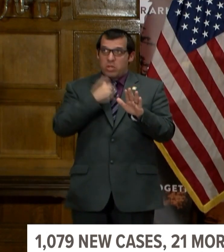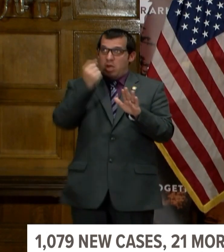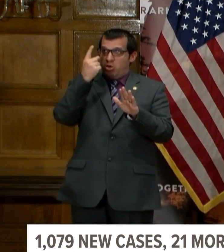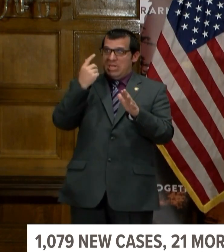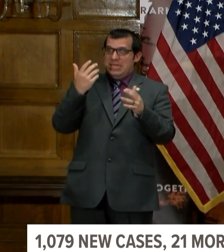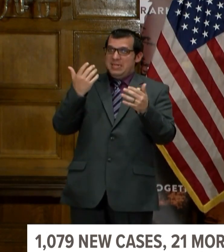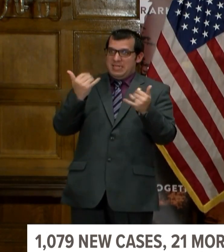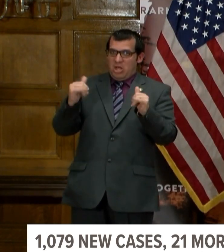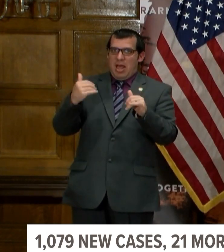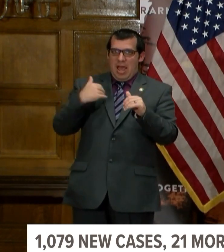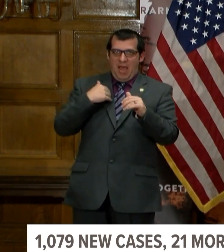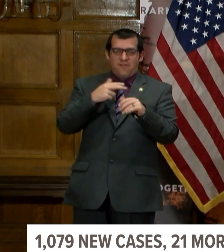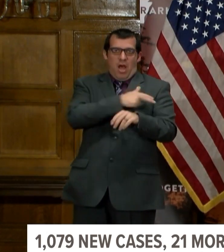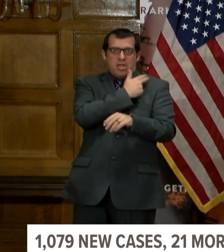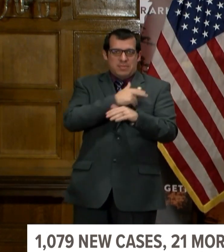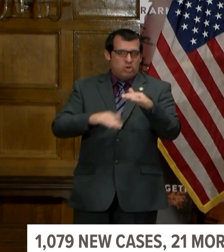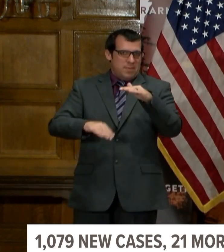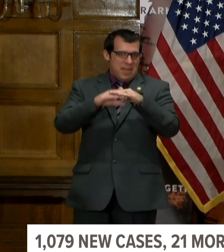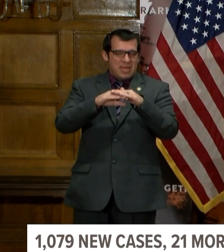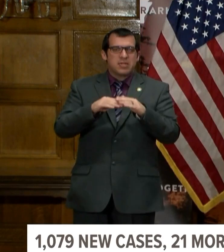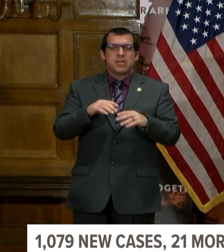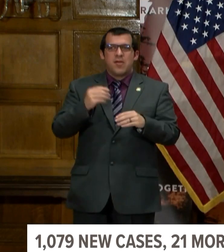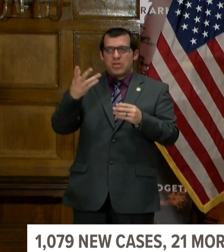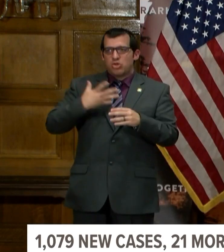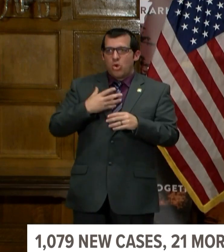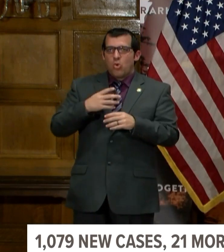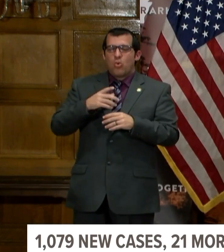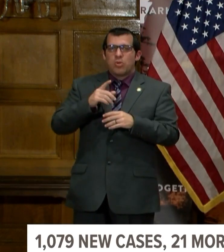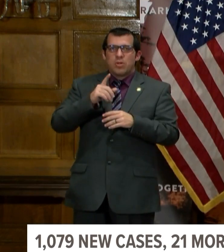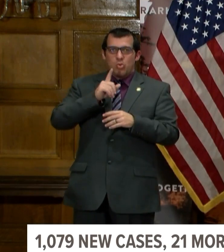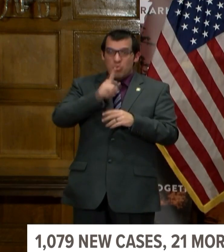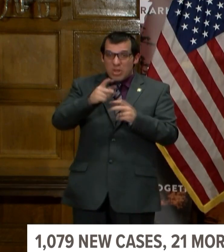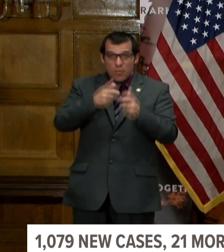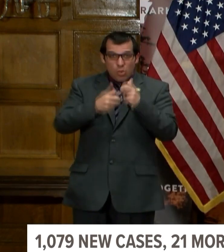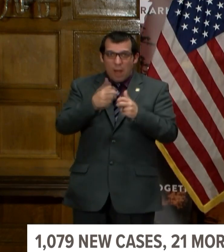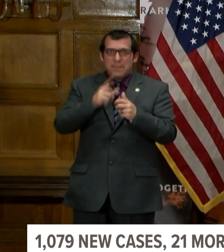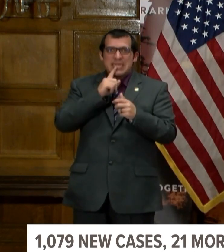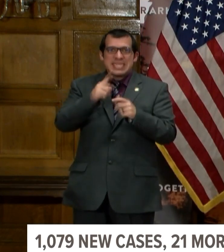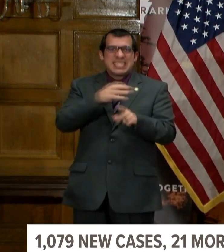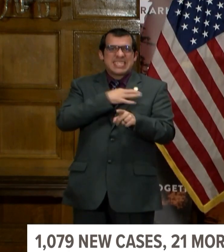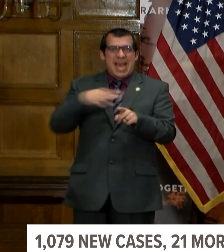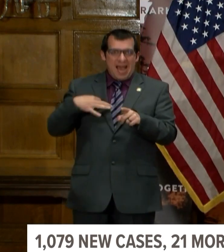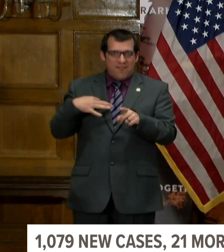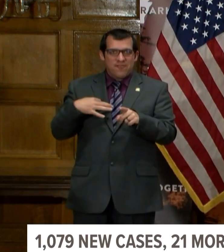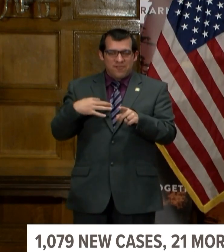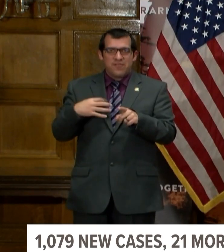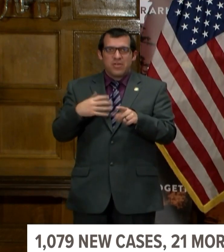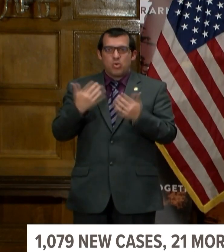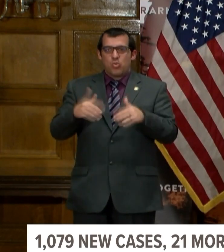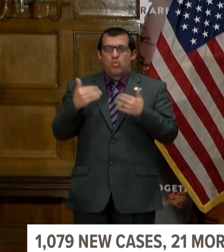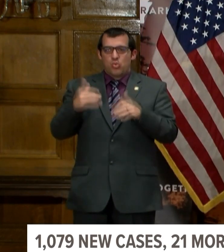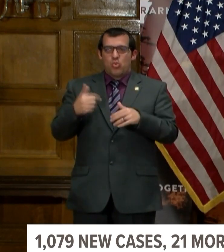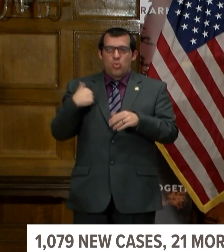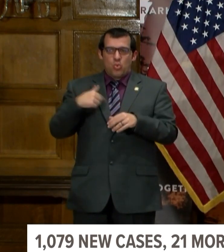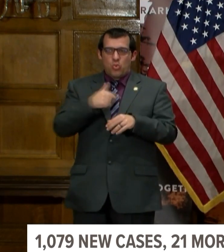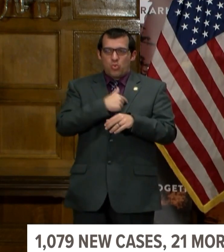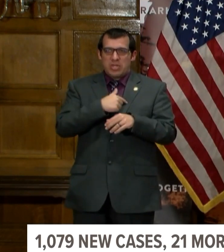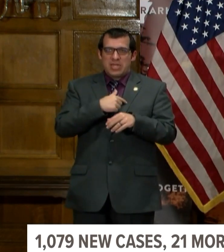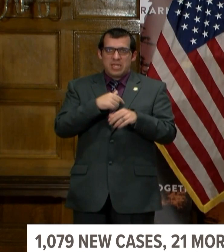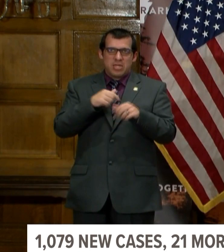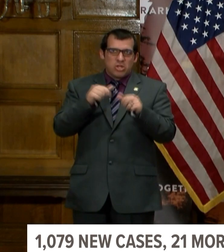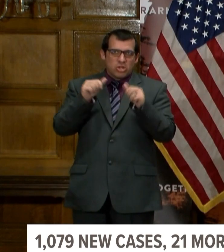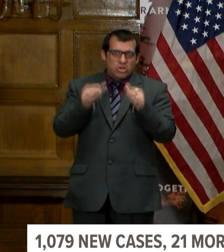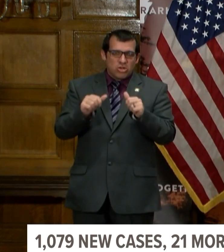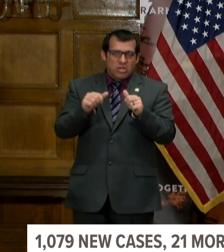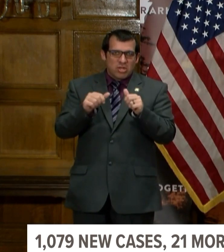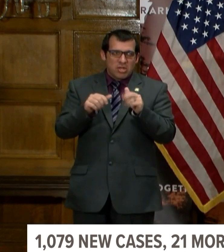of hospital capacity, I've been told the real problem may be personnel, and that Arkansas could find itself competing for personnel, much